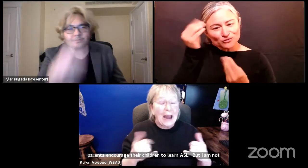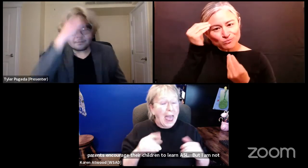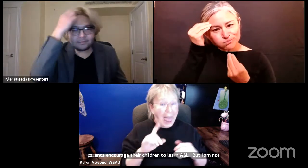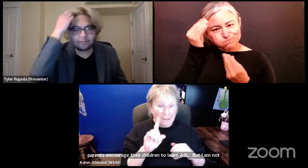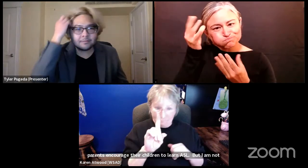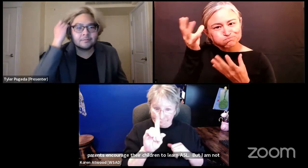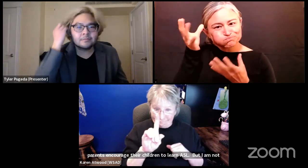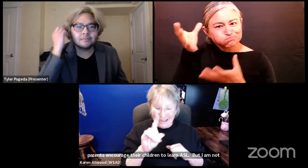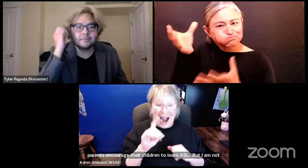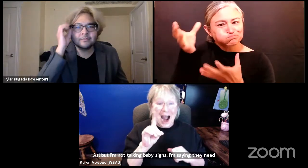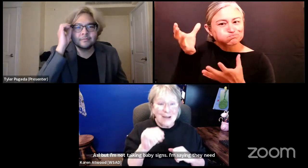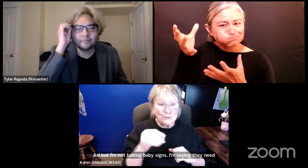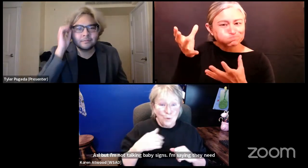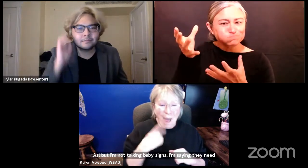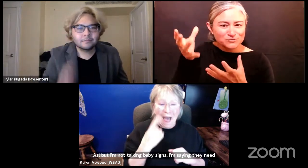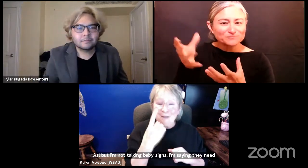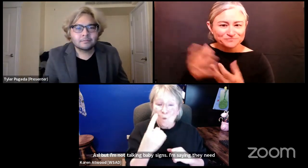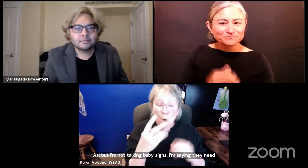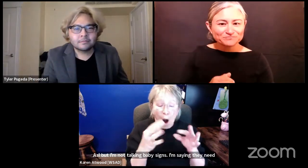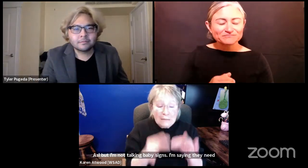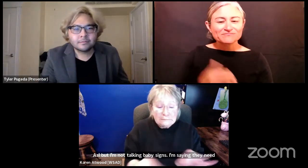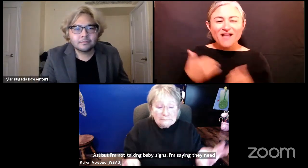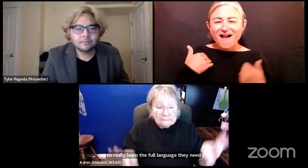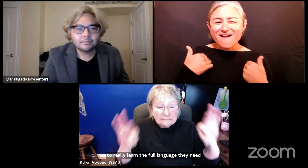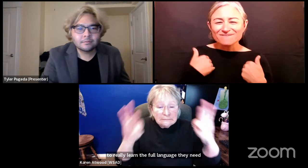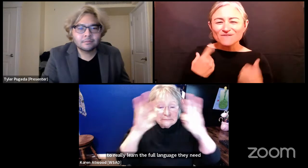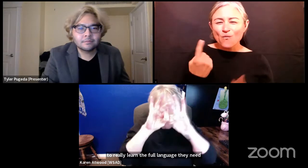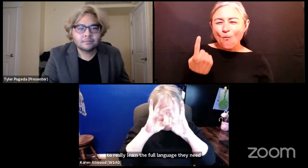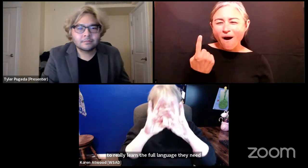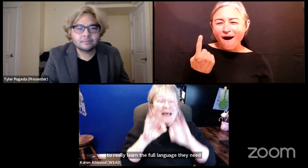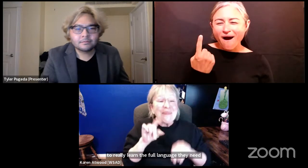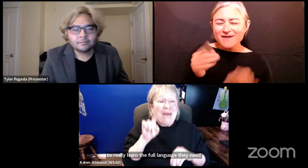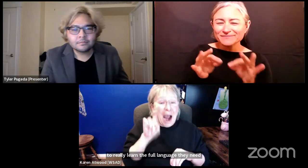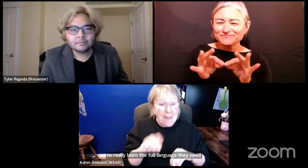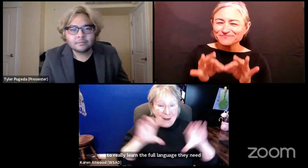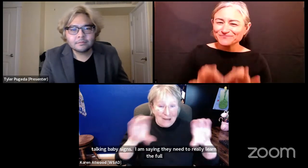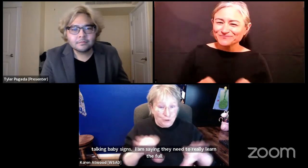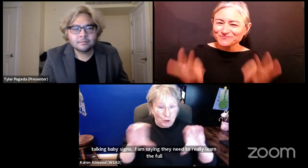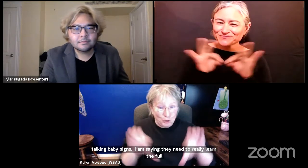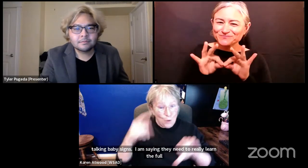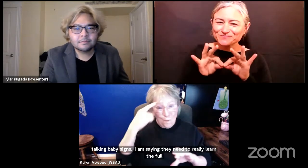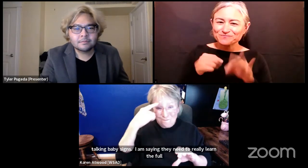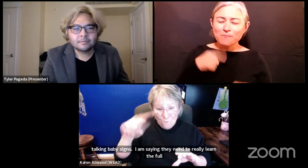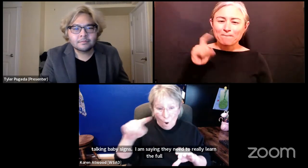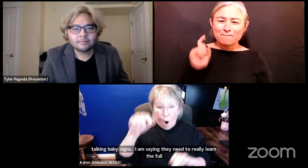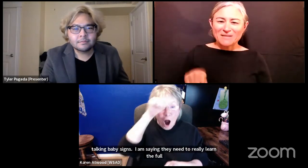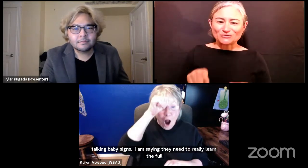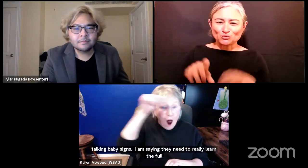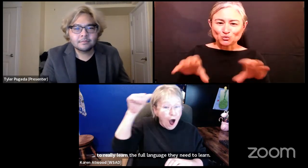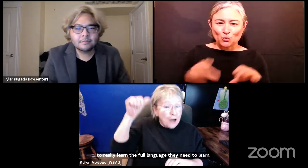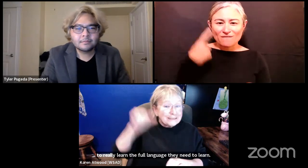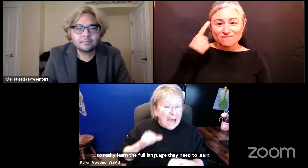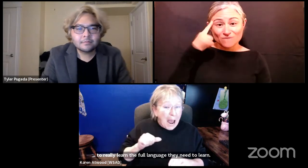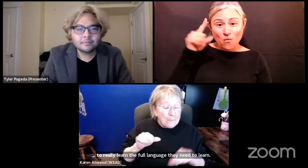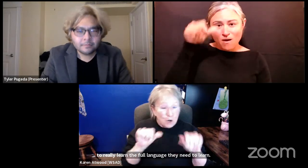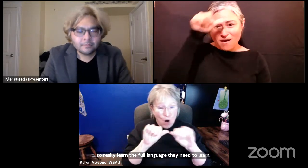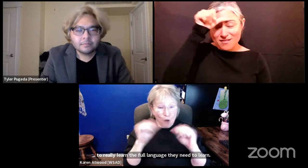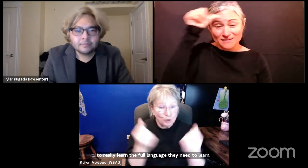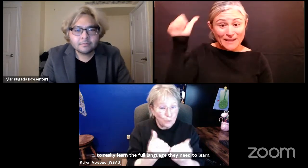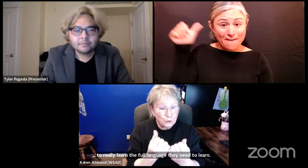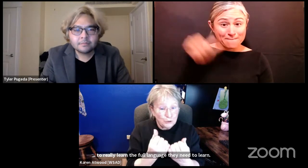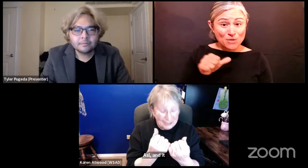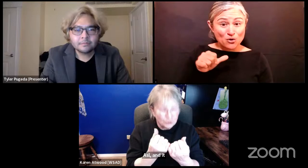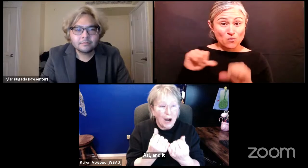much information. And I do have one important question that I do